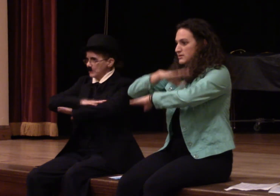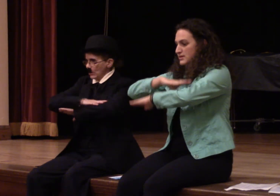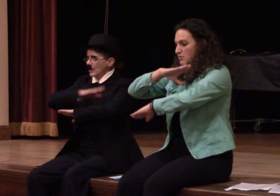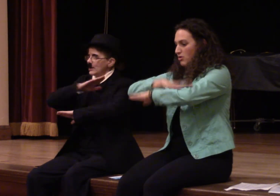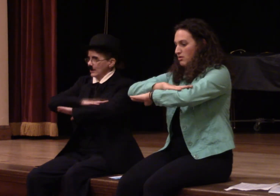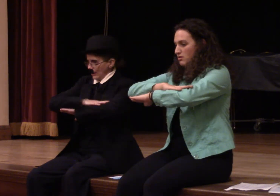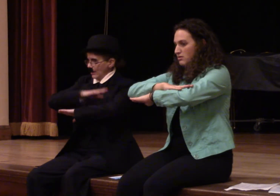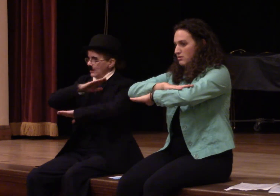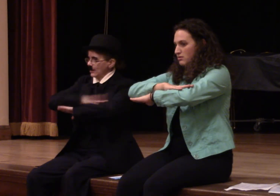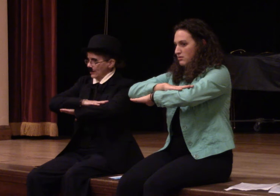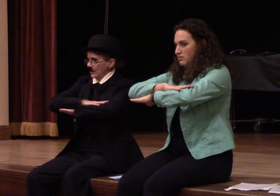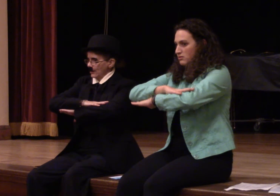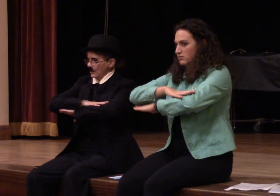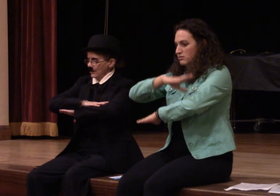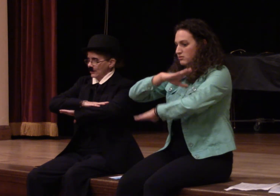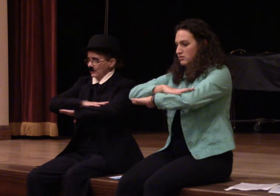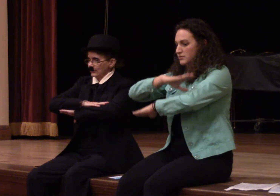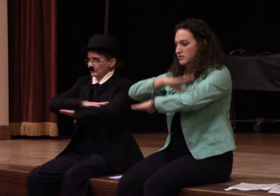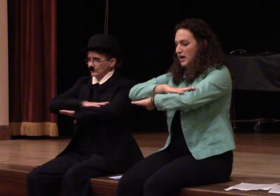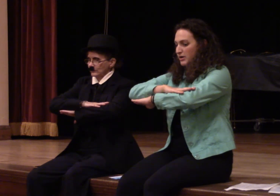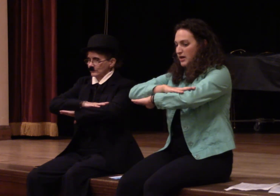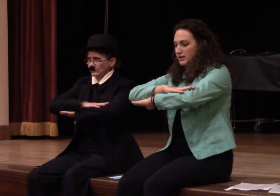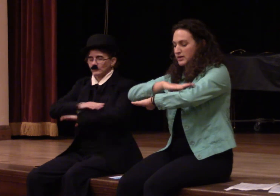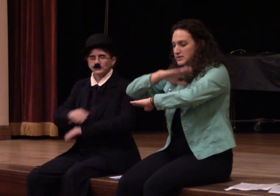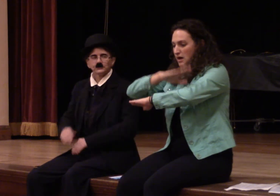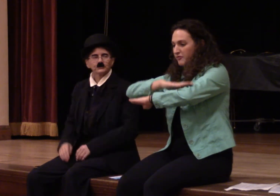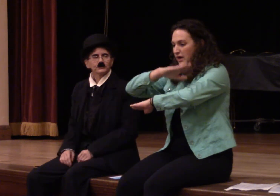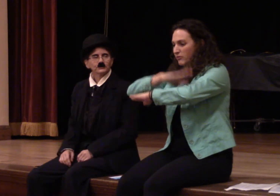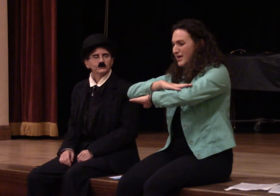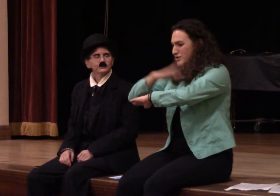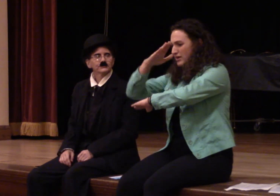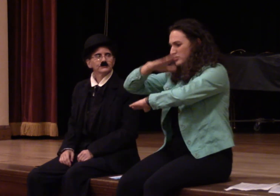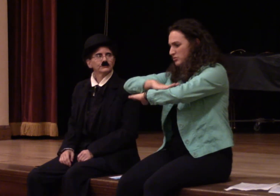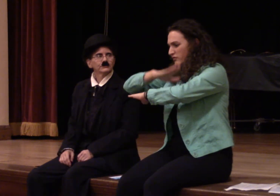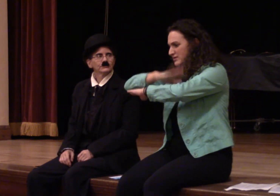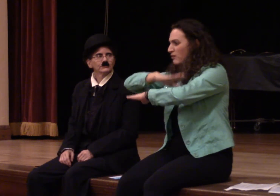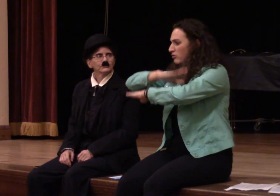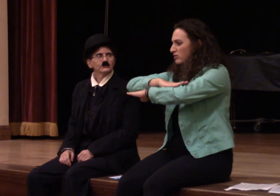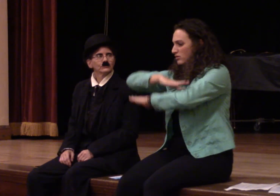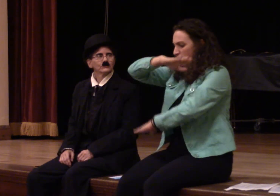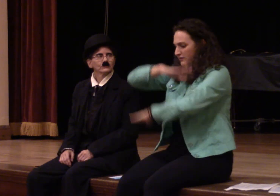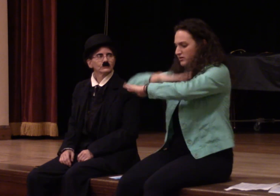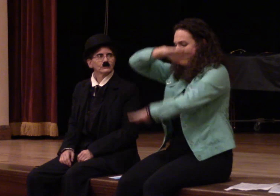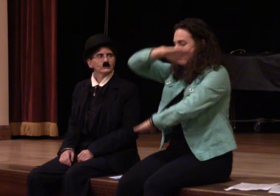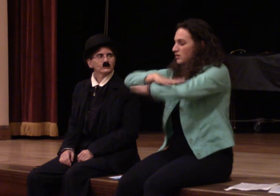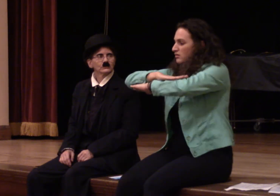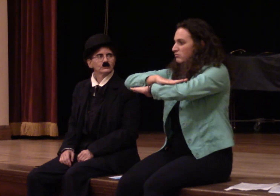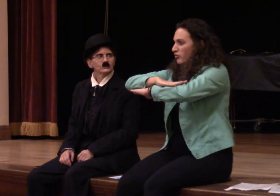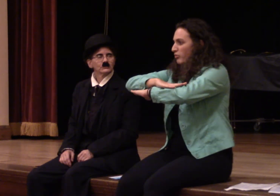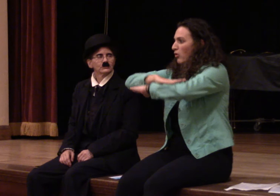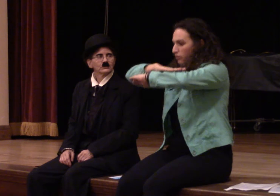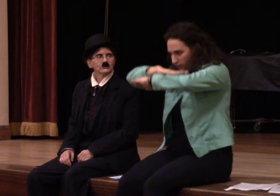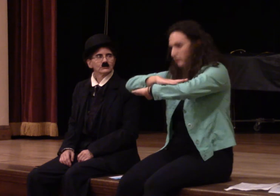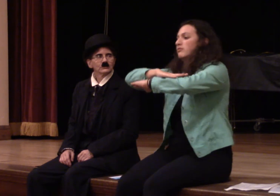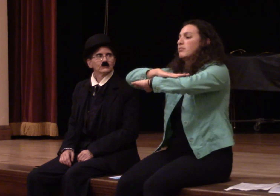Table. Yep, so dominant hands on top for that one. And you can just move the top one. You don't have to move both and bob your